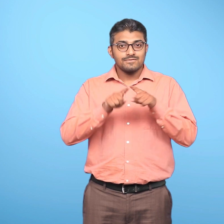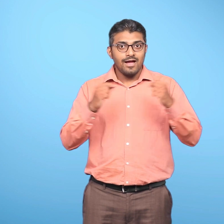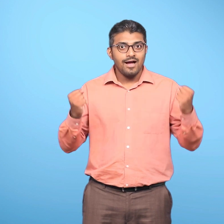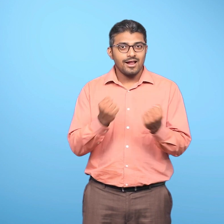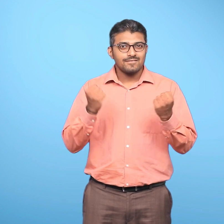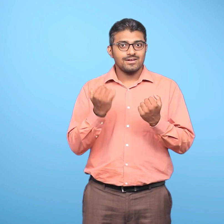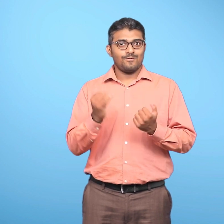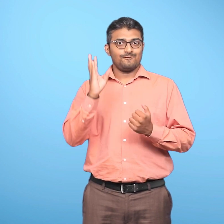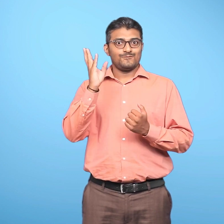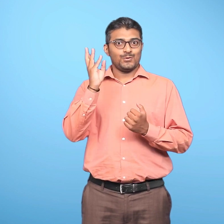Activity 4.